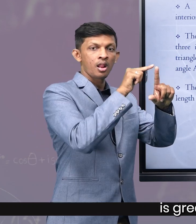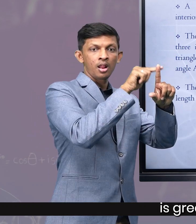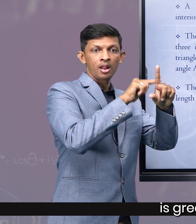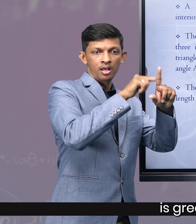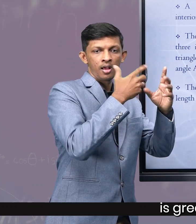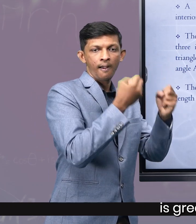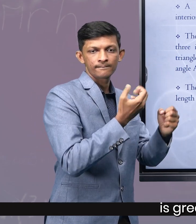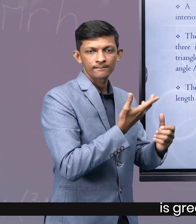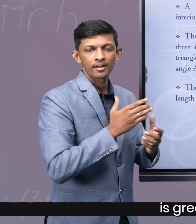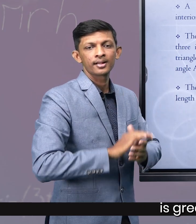the third side.